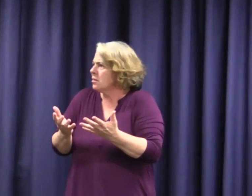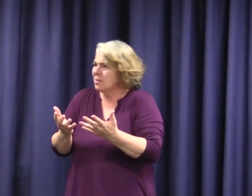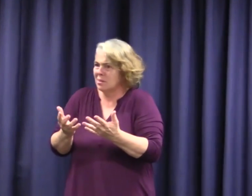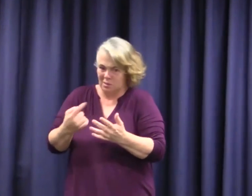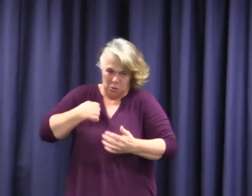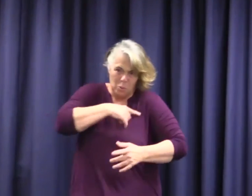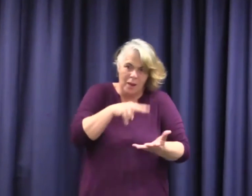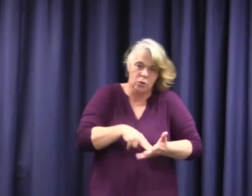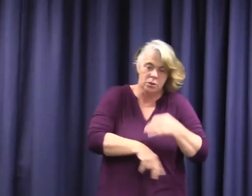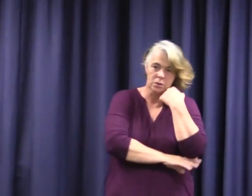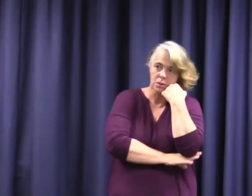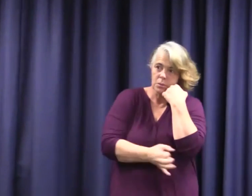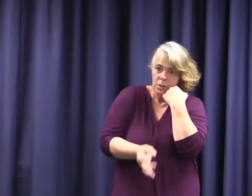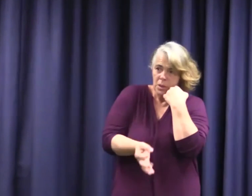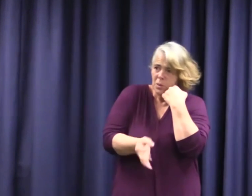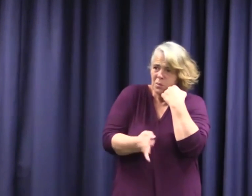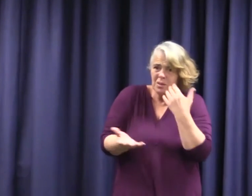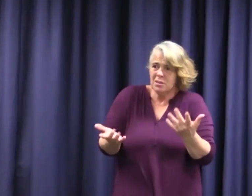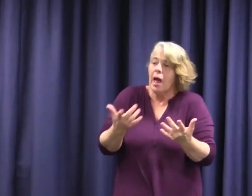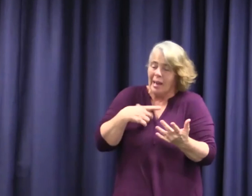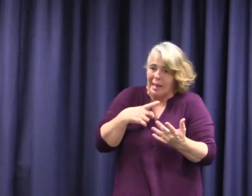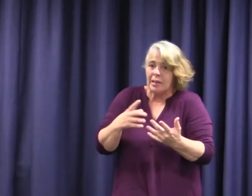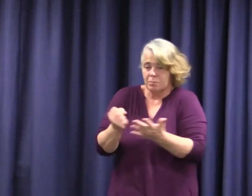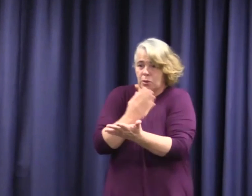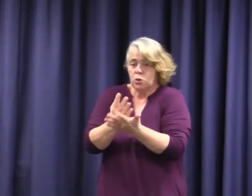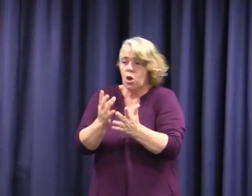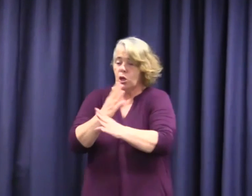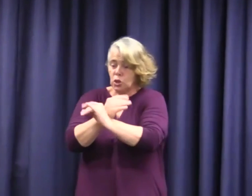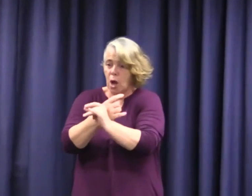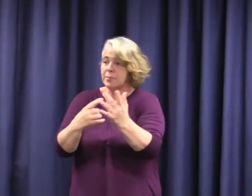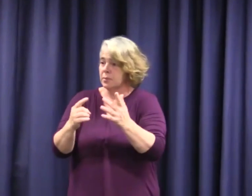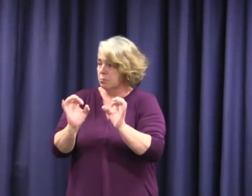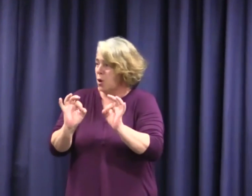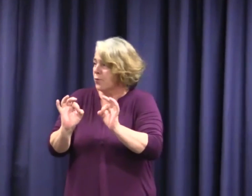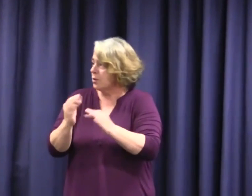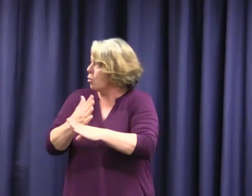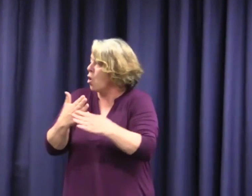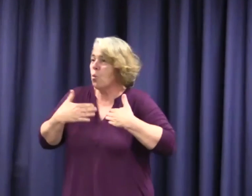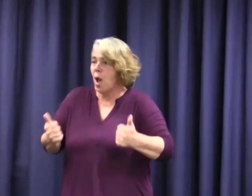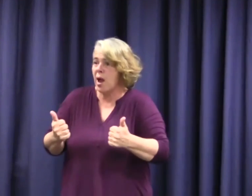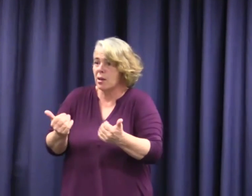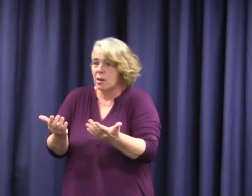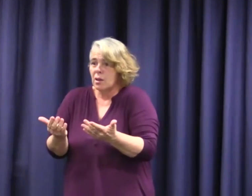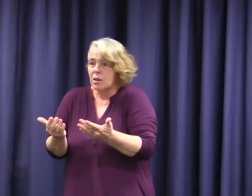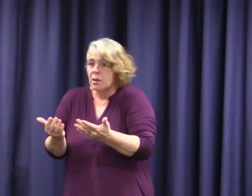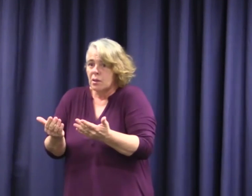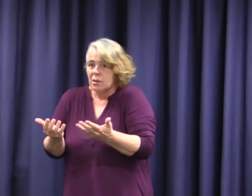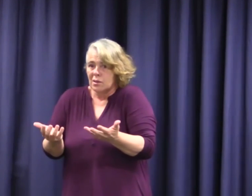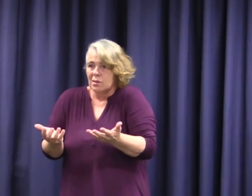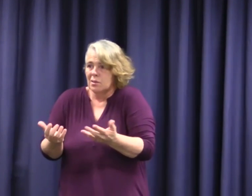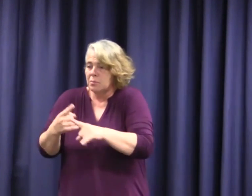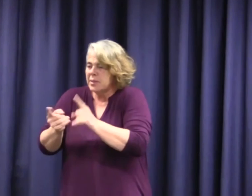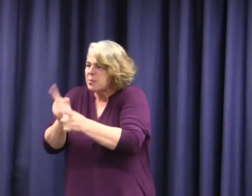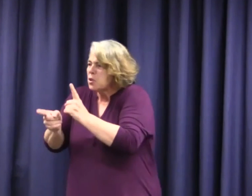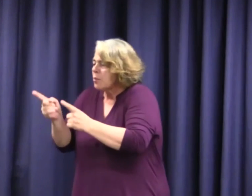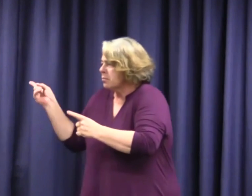Sometimes VRI freezes, the screen freezes, and we're left there waiting. I mean, we need to make sure that VRI works perfectly